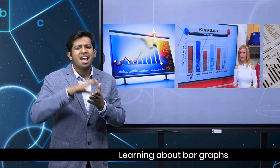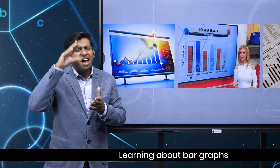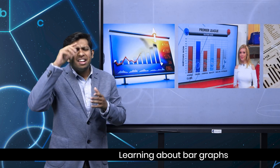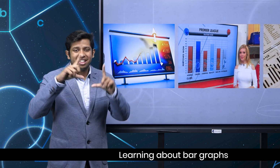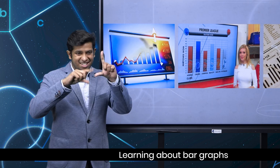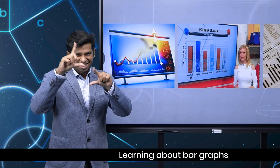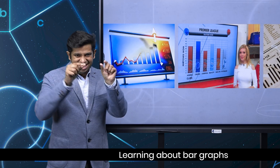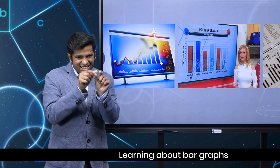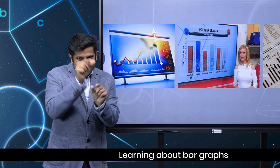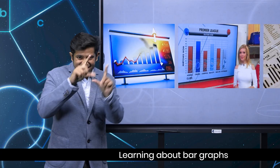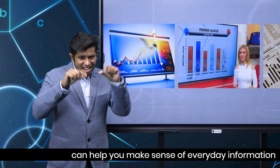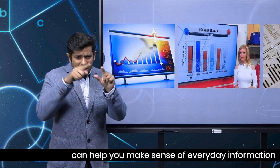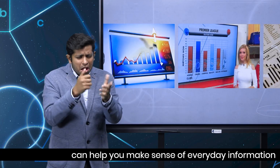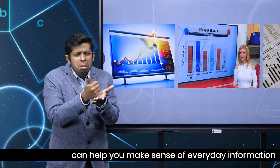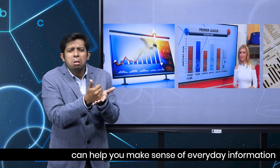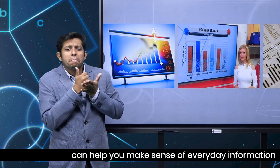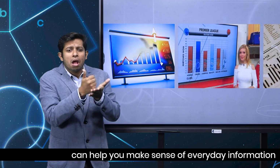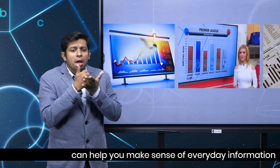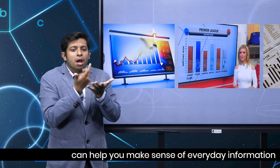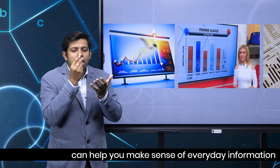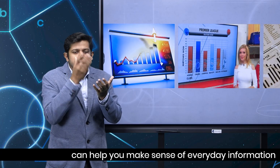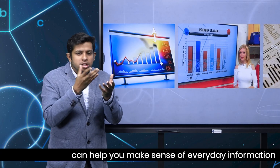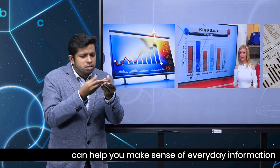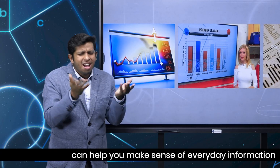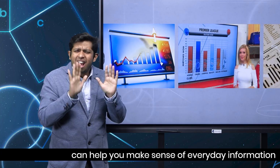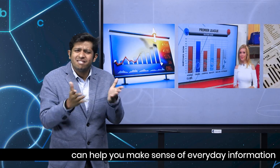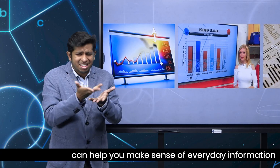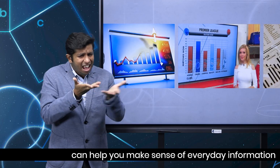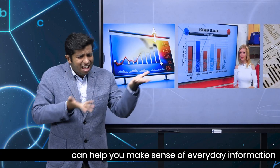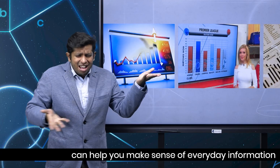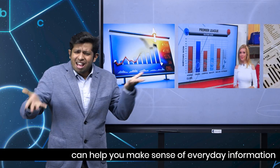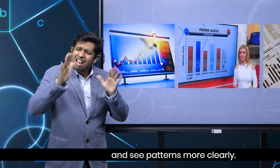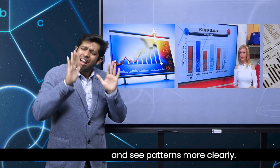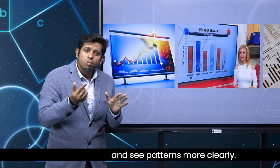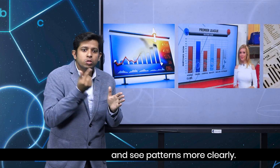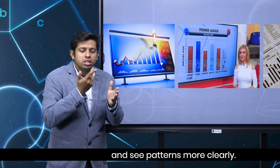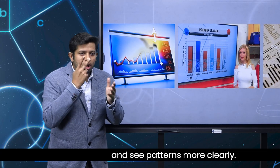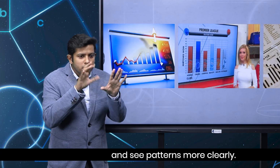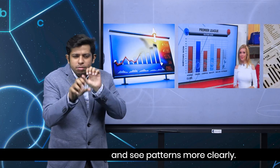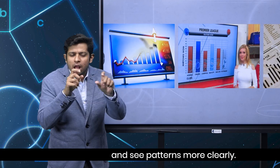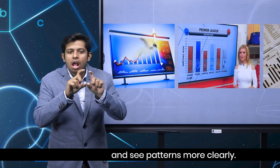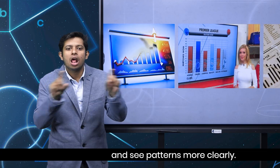Learning about bar graphs can help you make sense of everyday information and see patterns more clearly.